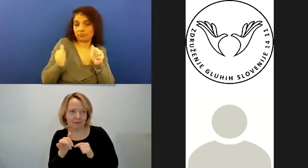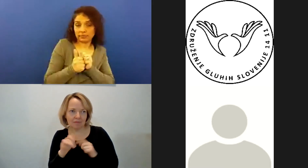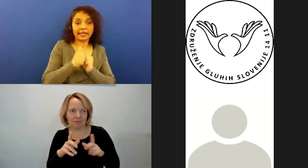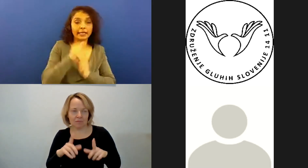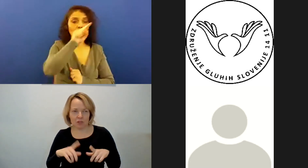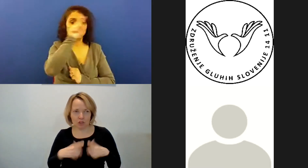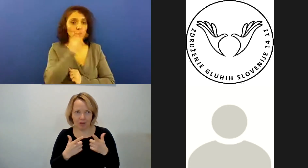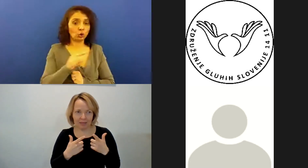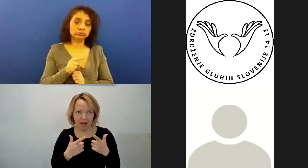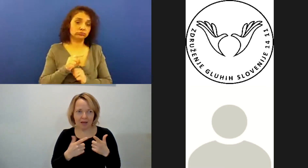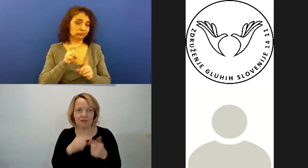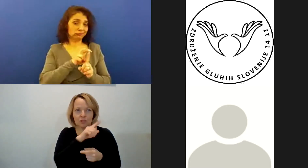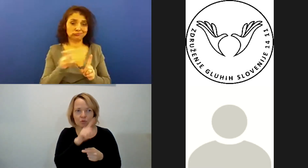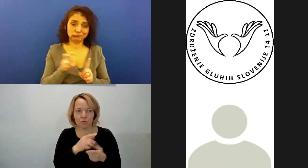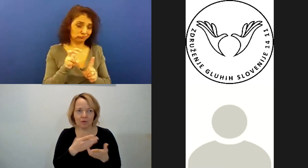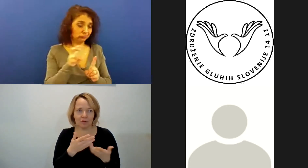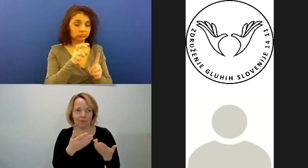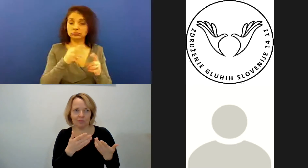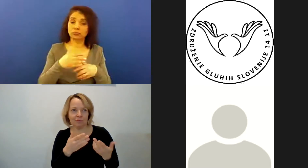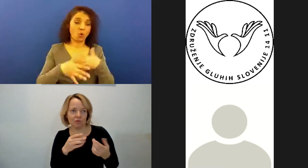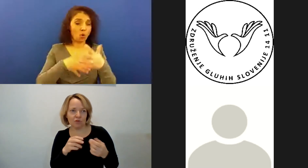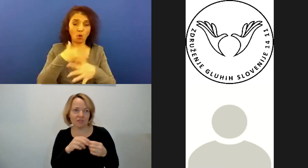for 3 years.